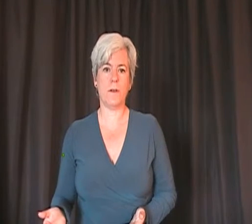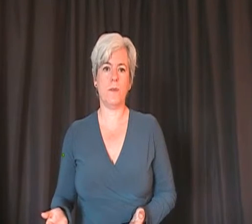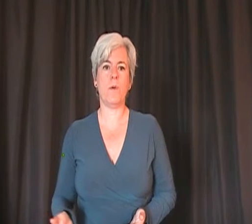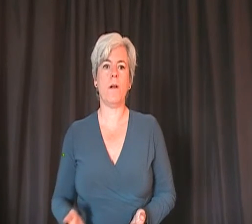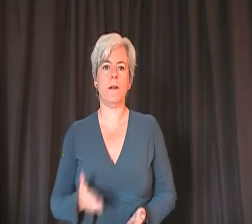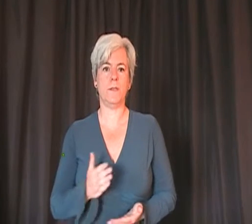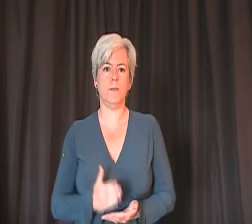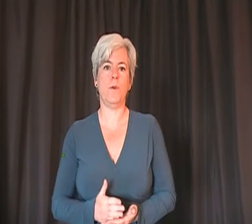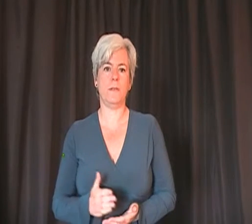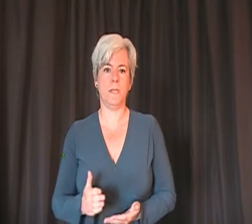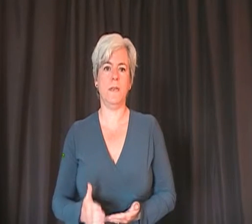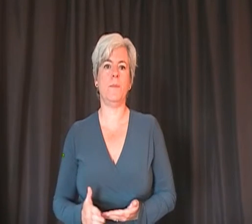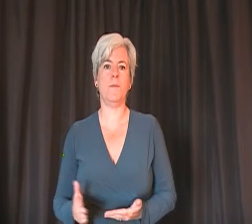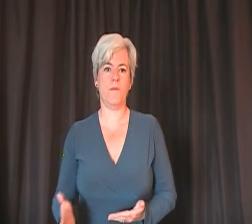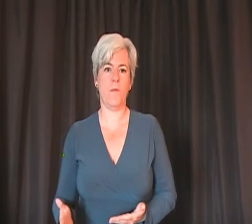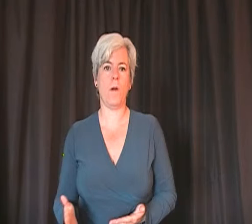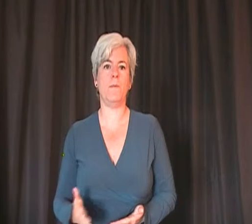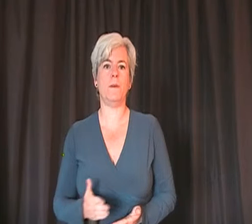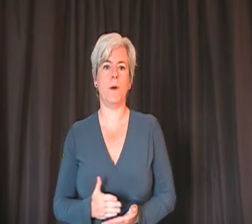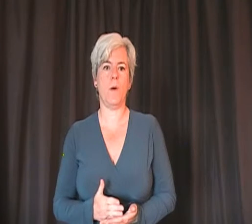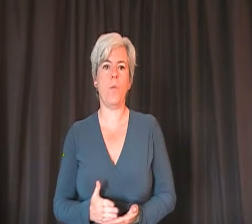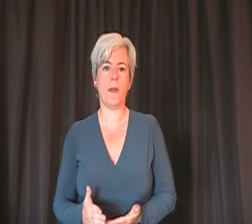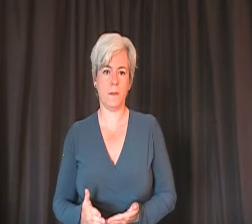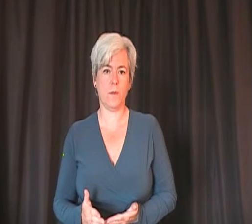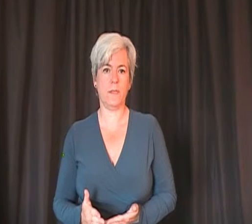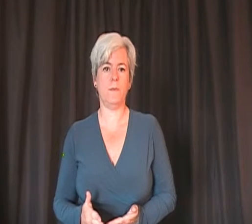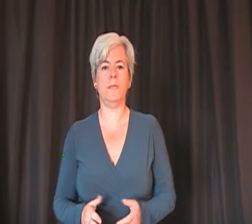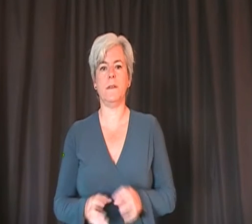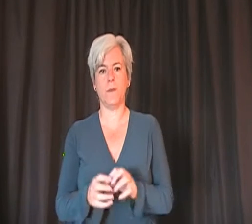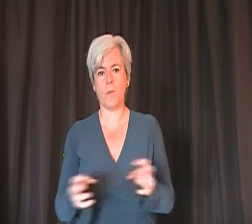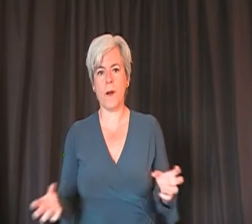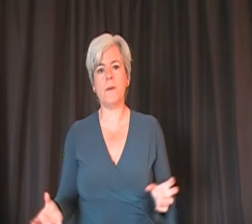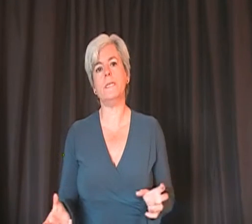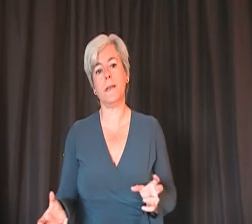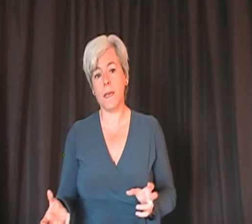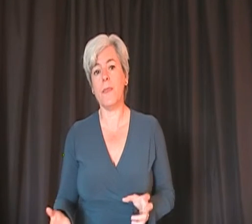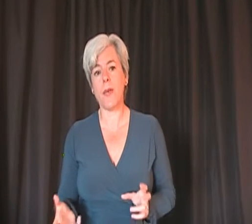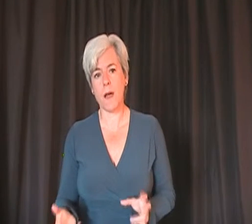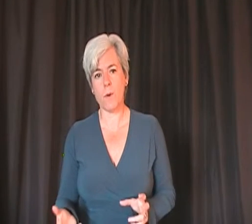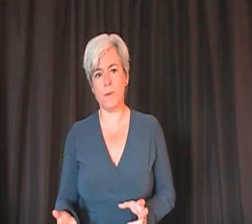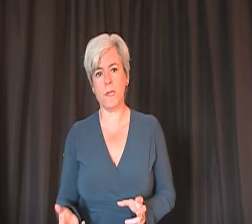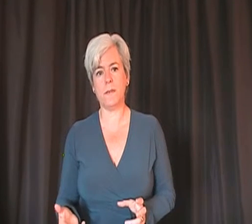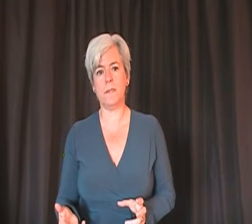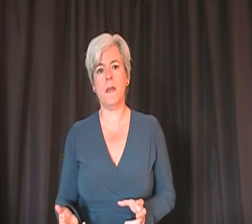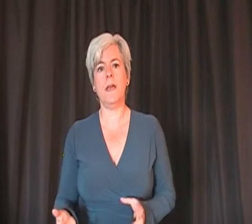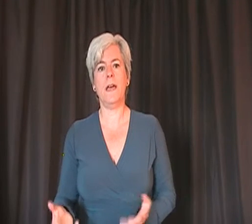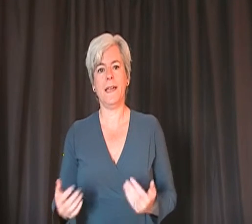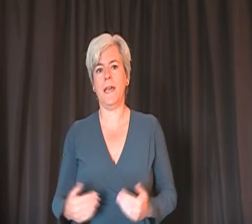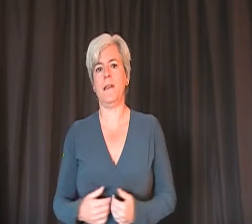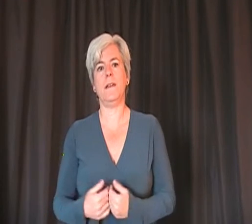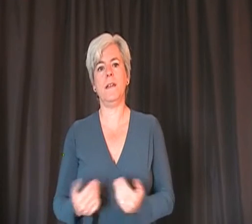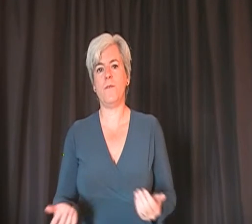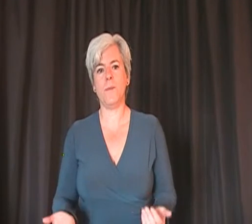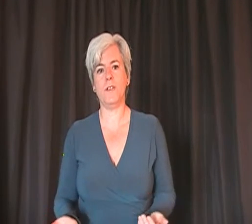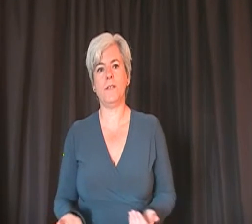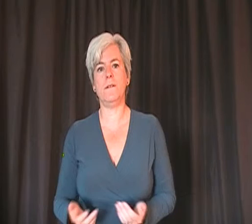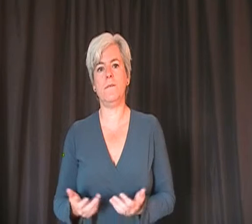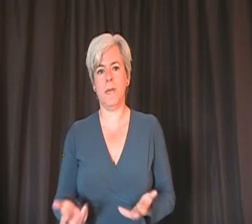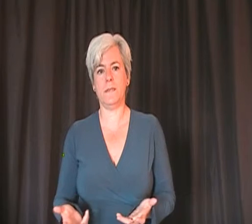is in progress, you want to keep them informed about when it's going to be delivered. Where is it in that process? Again, information makes